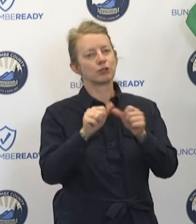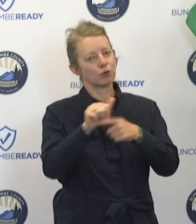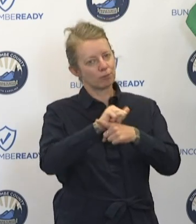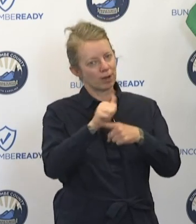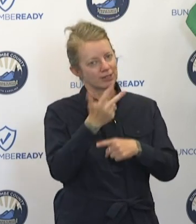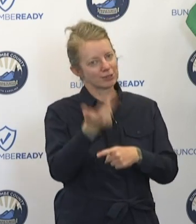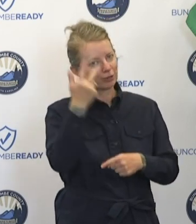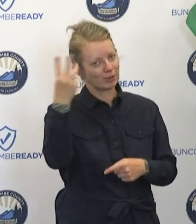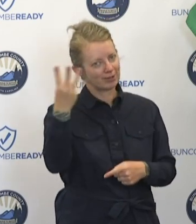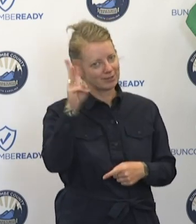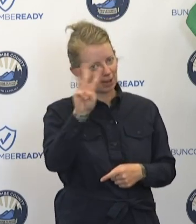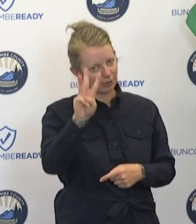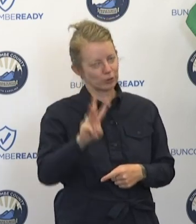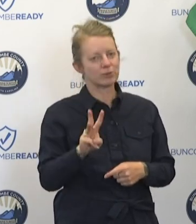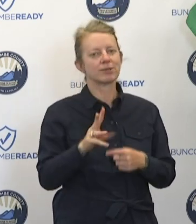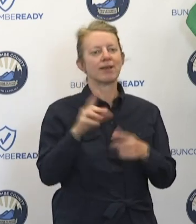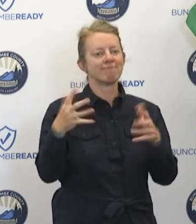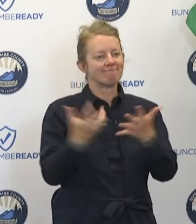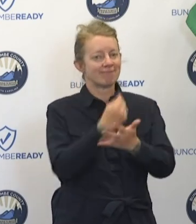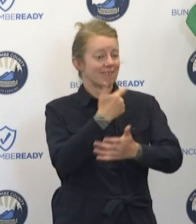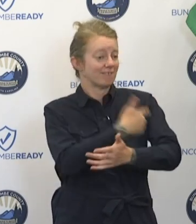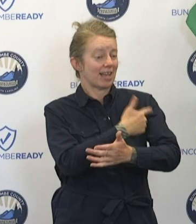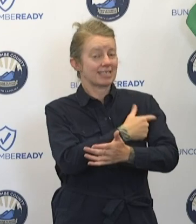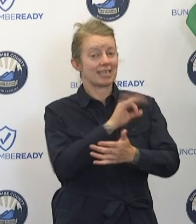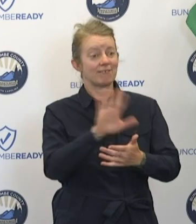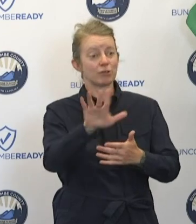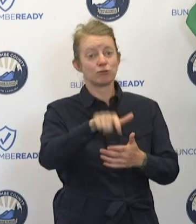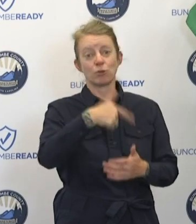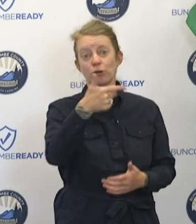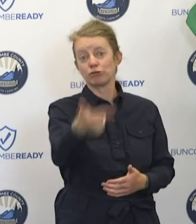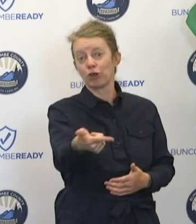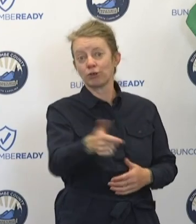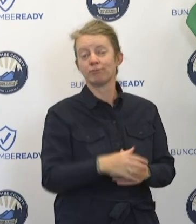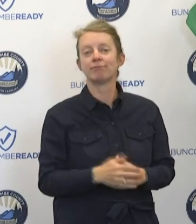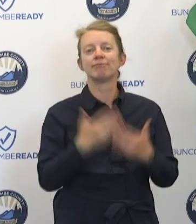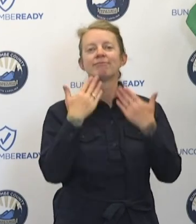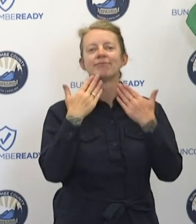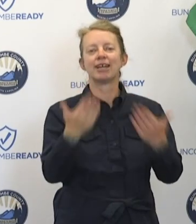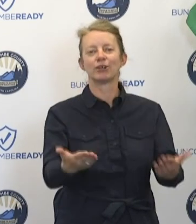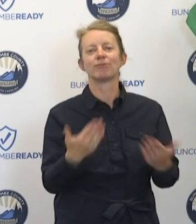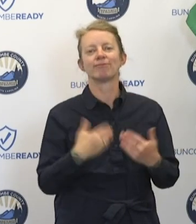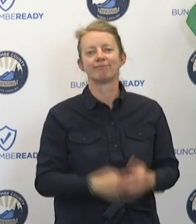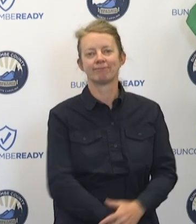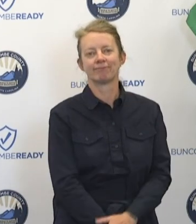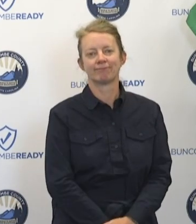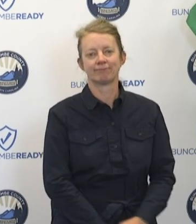the three W's and get that vaccine if and when you are able to. Thank you.